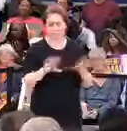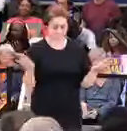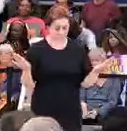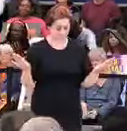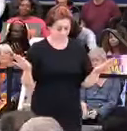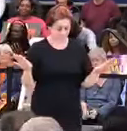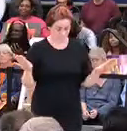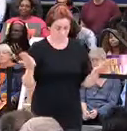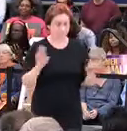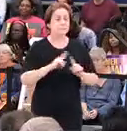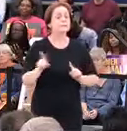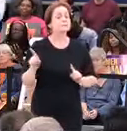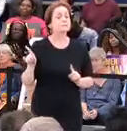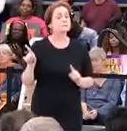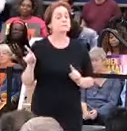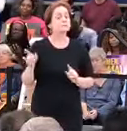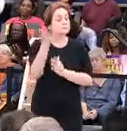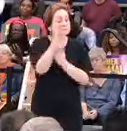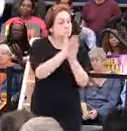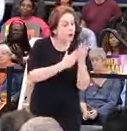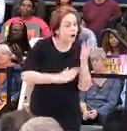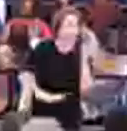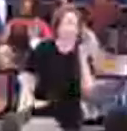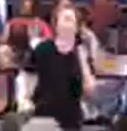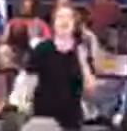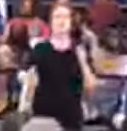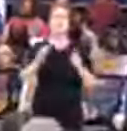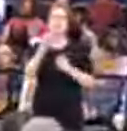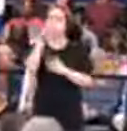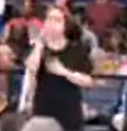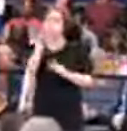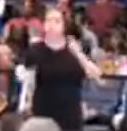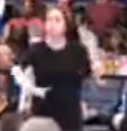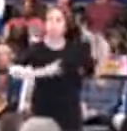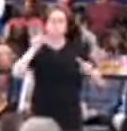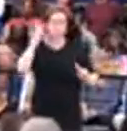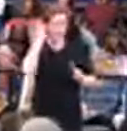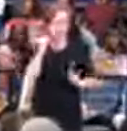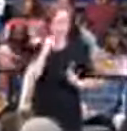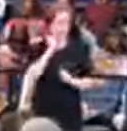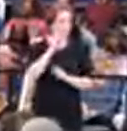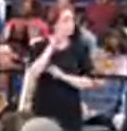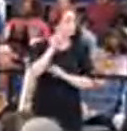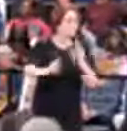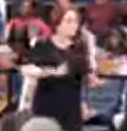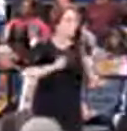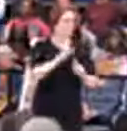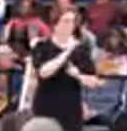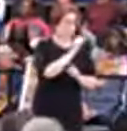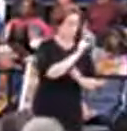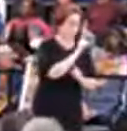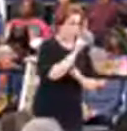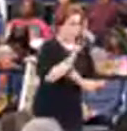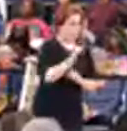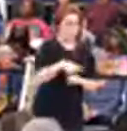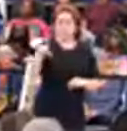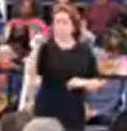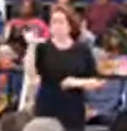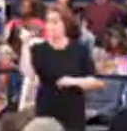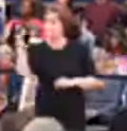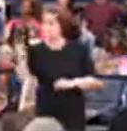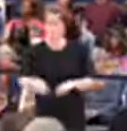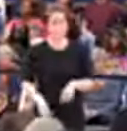But, you know, some of the pundits, they like to compare 2020 to 2016. Well, I'm here to